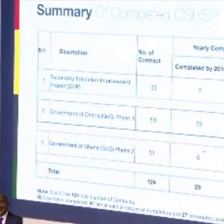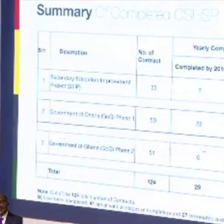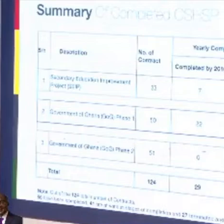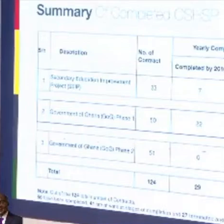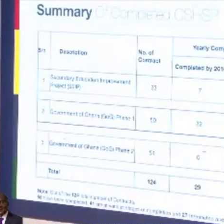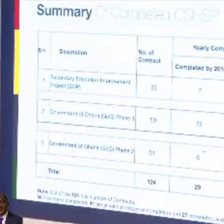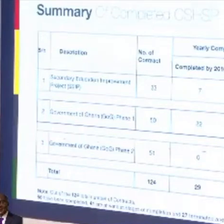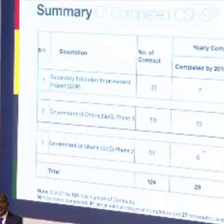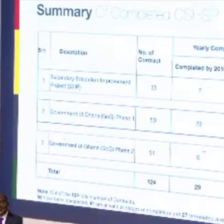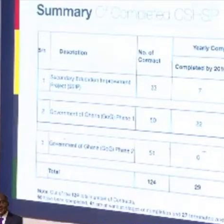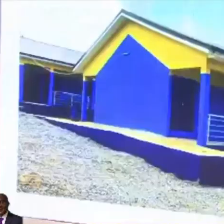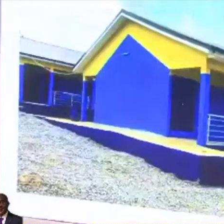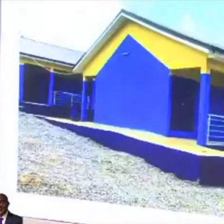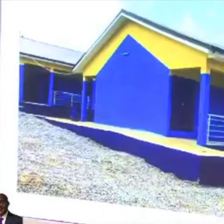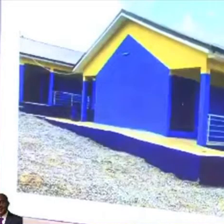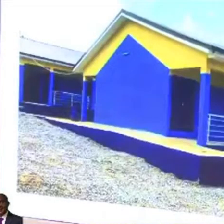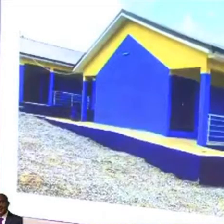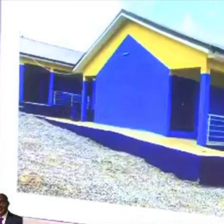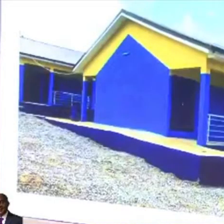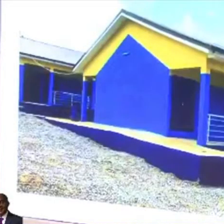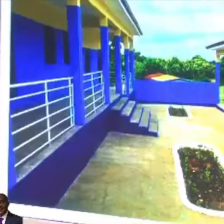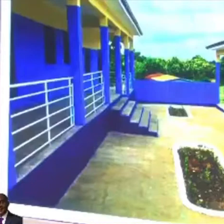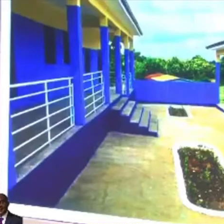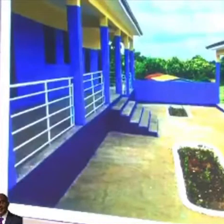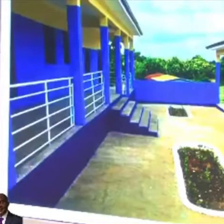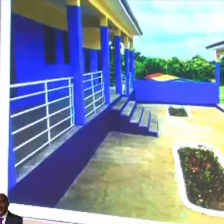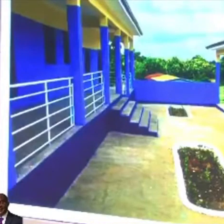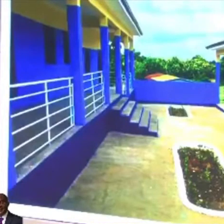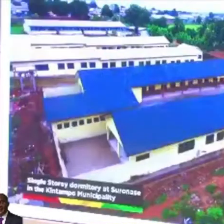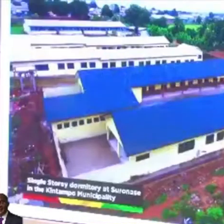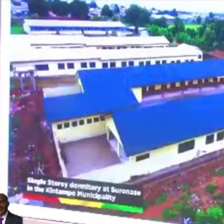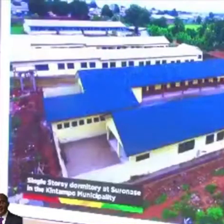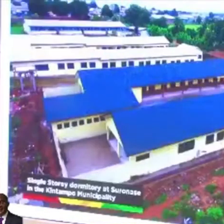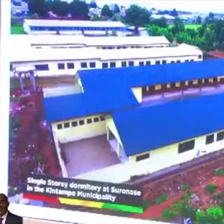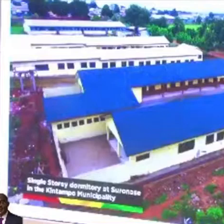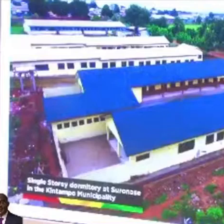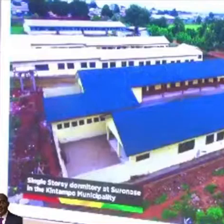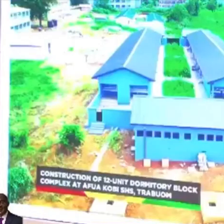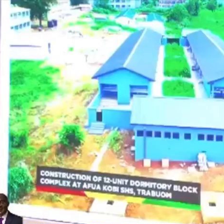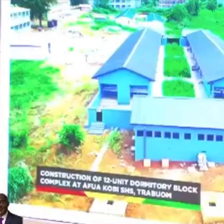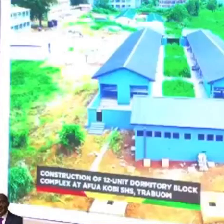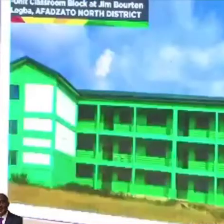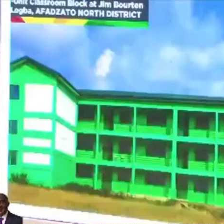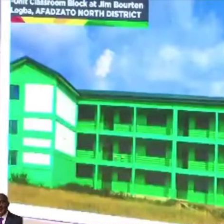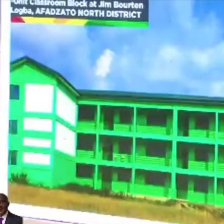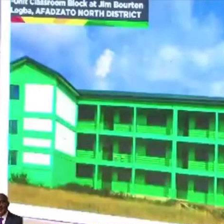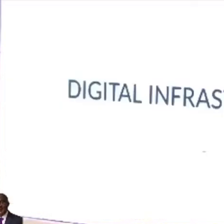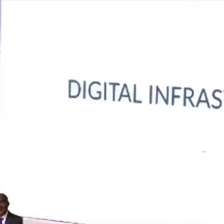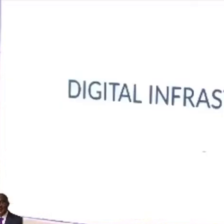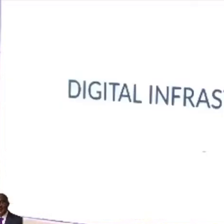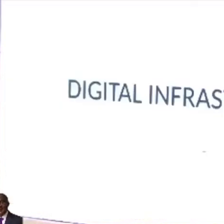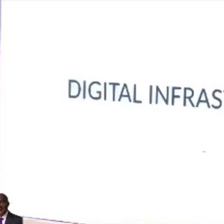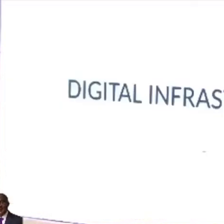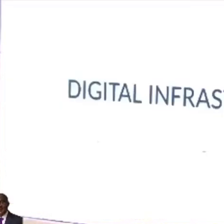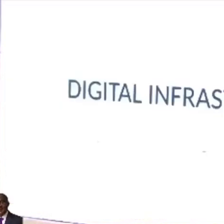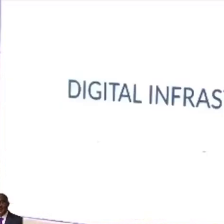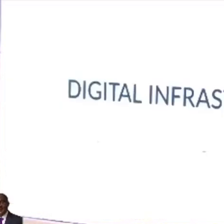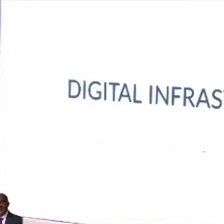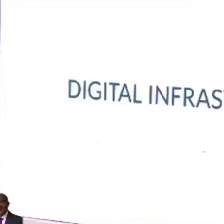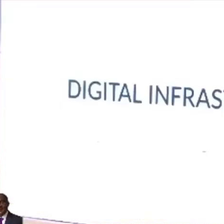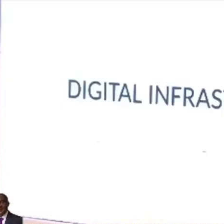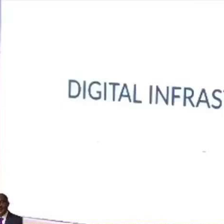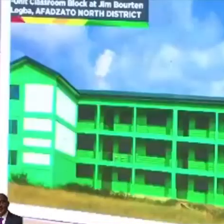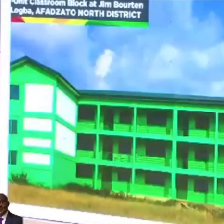gentlemen, I now move on to the regional and distribution and district distribution of